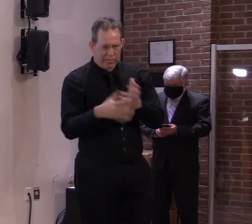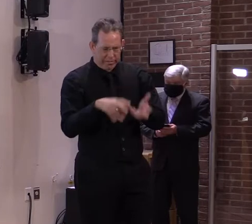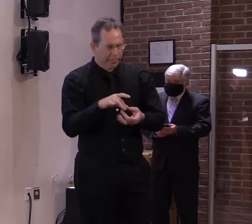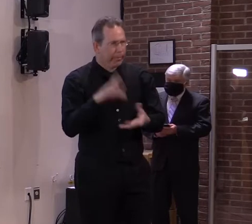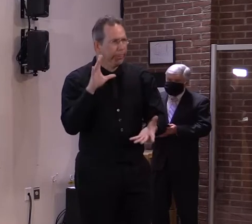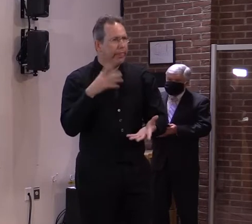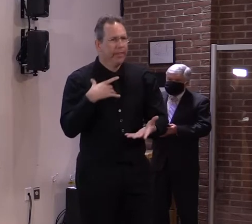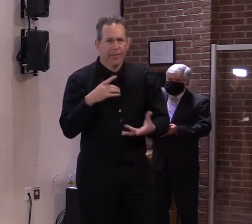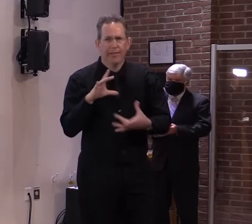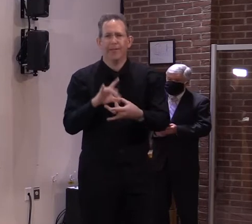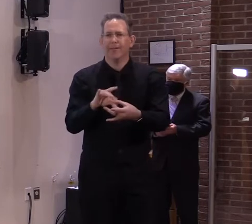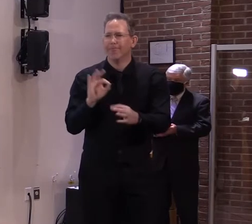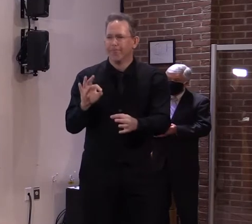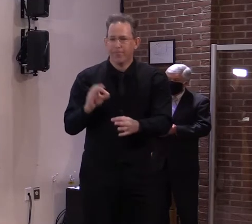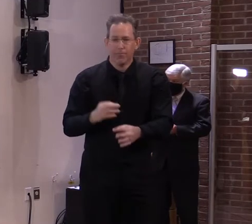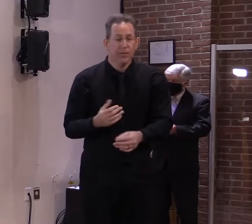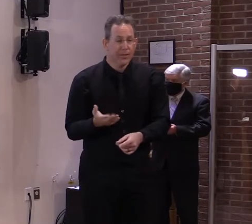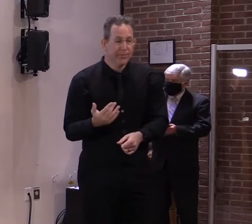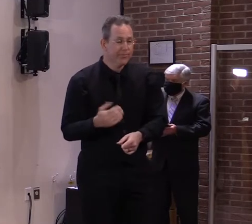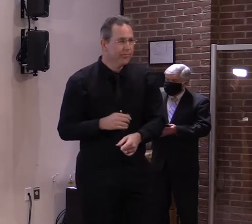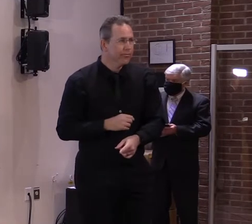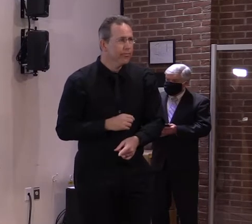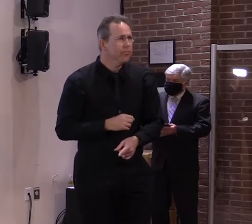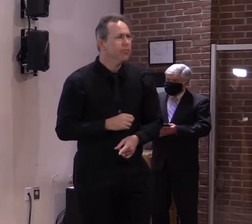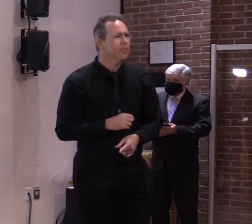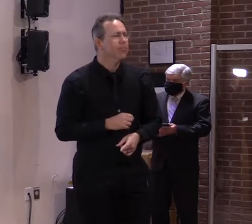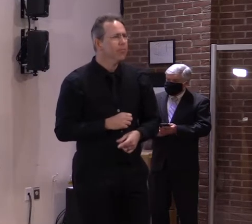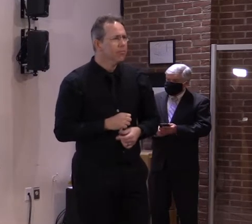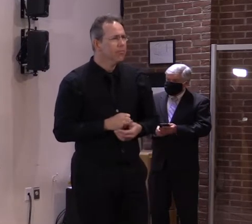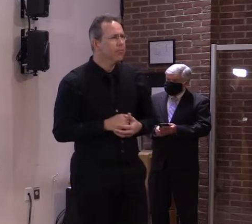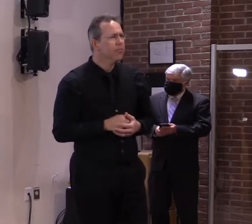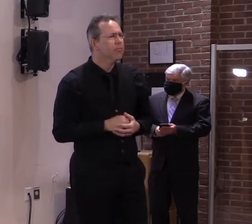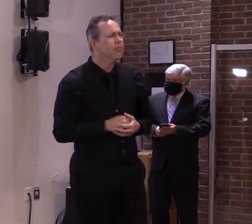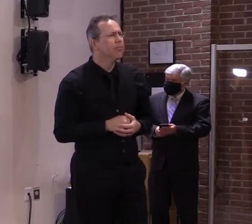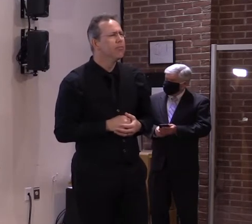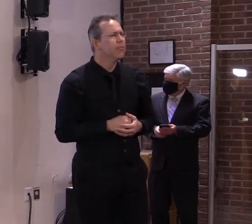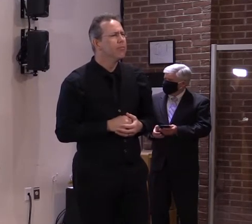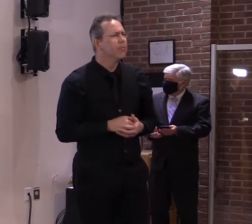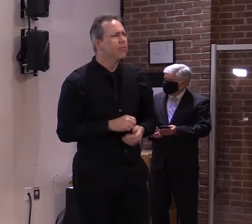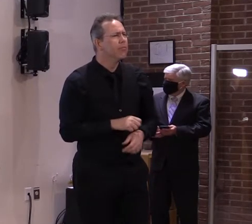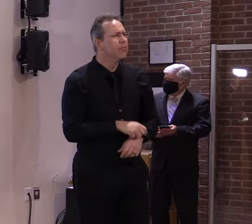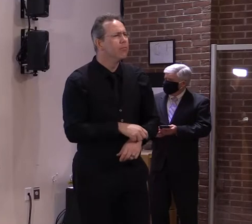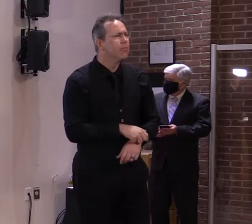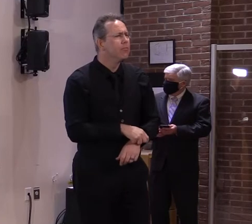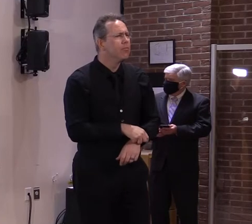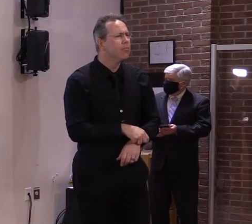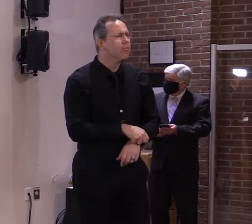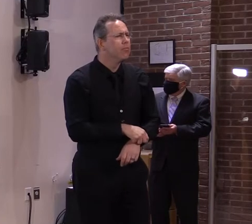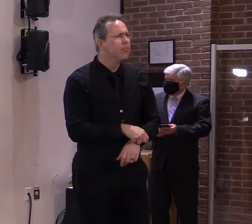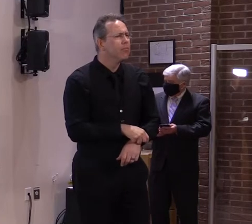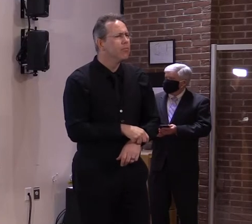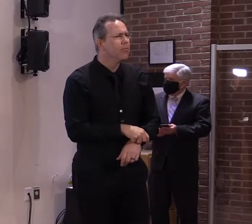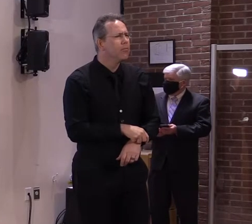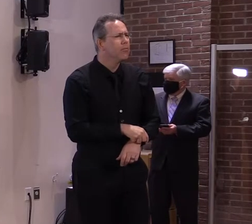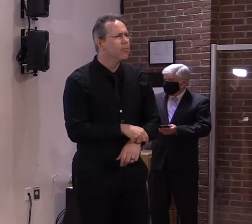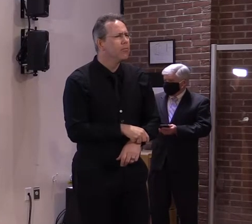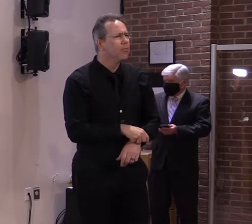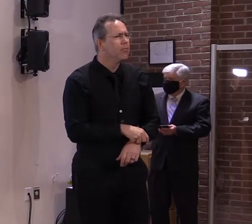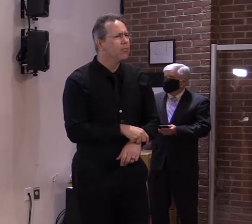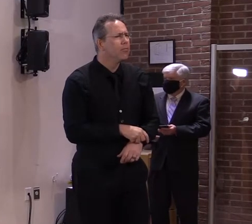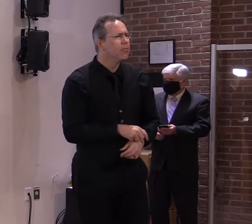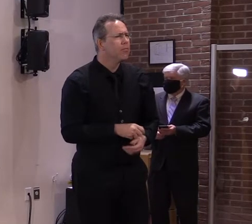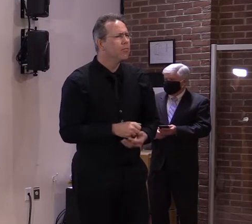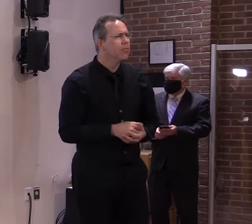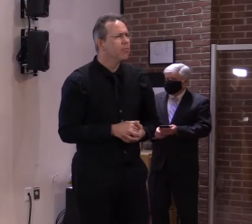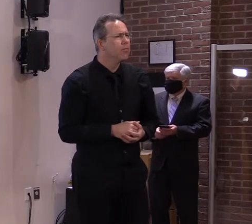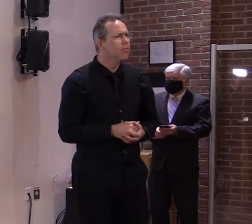and which type of vaccine? And is the state maintaining a database of people who received vaccines through the state system and or the federal pharmacy programs